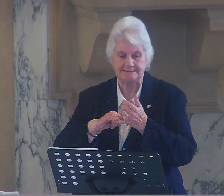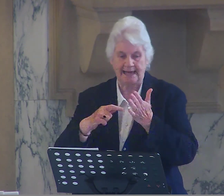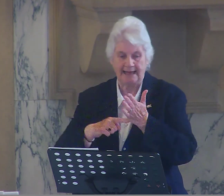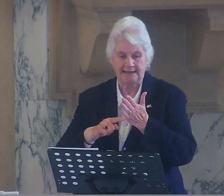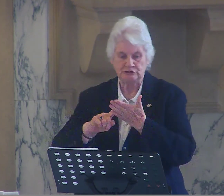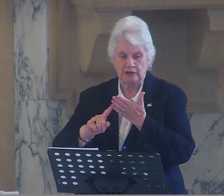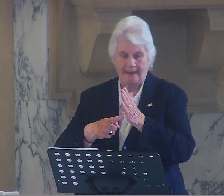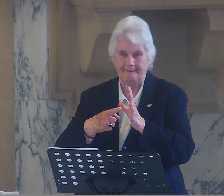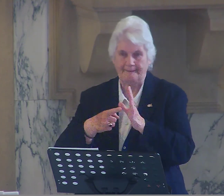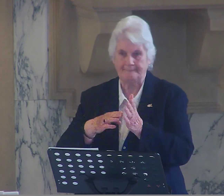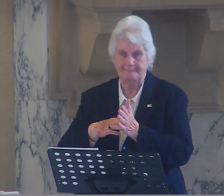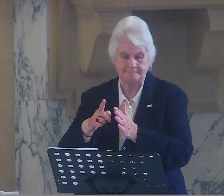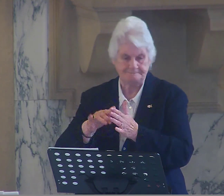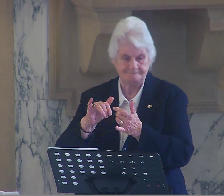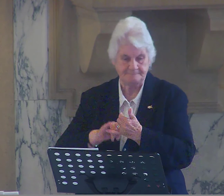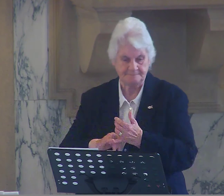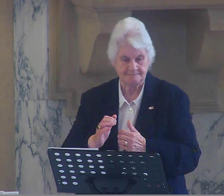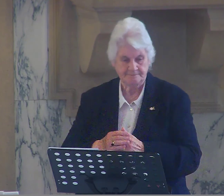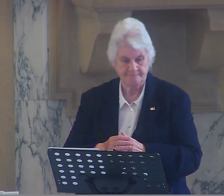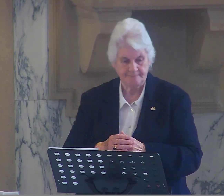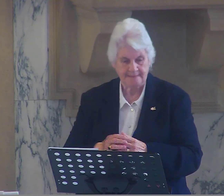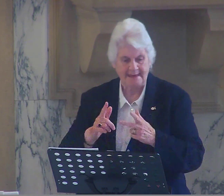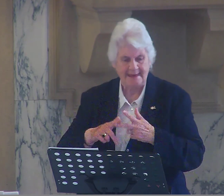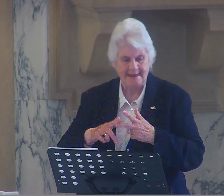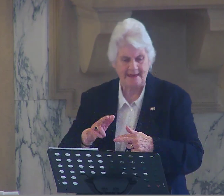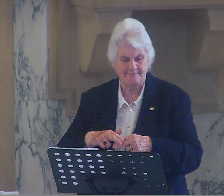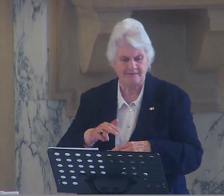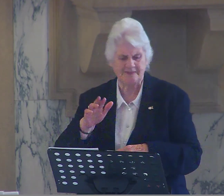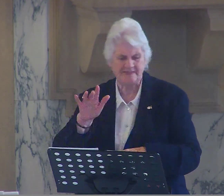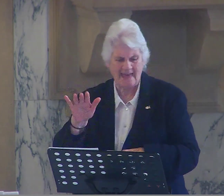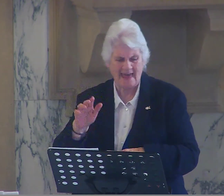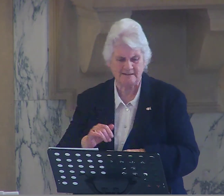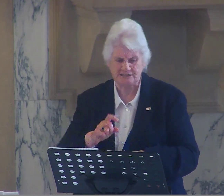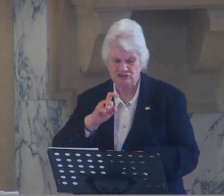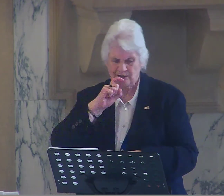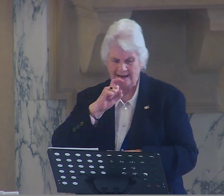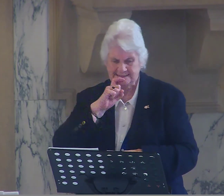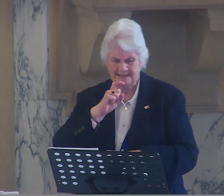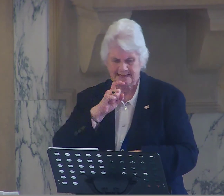A reading from the letter of St. James.